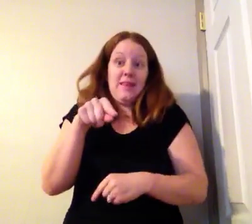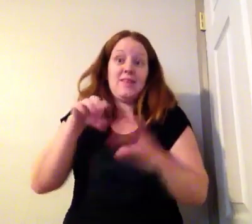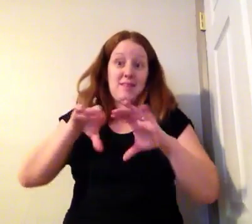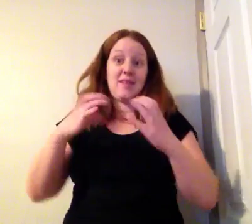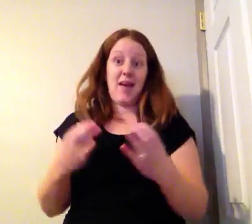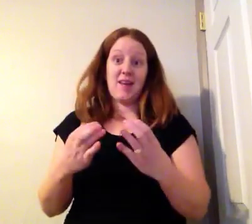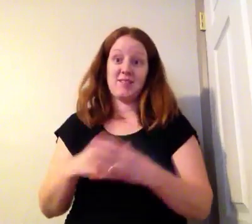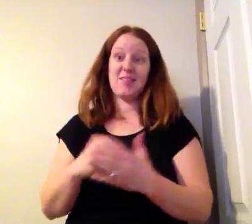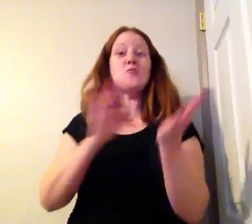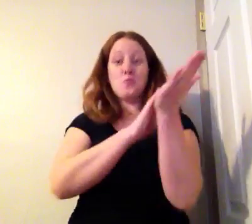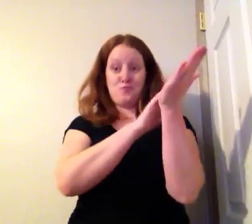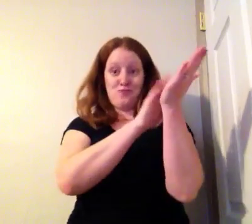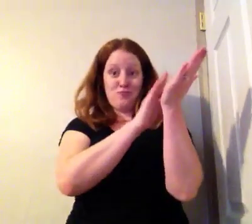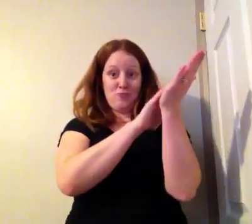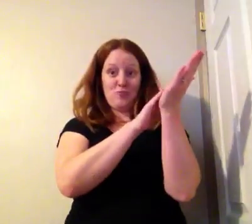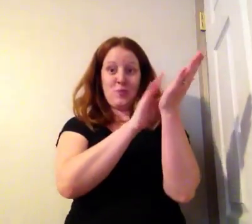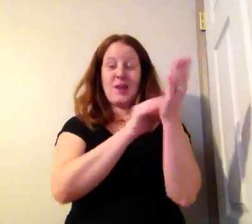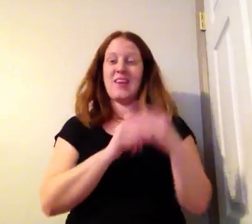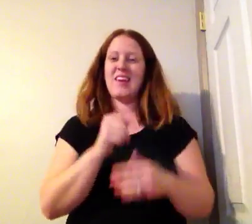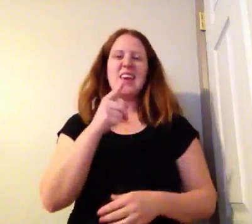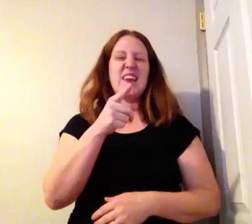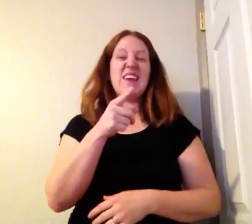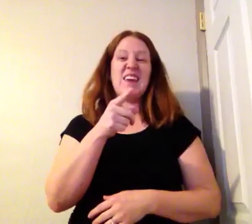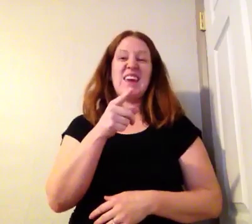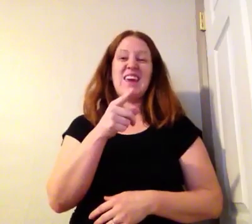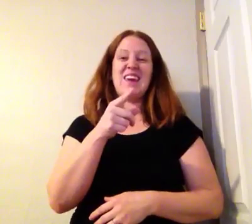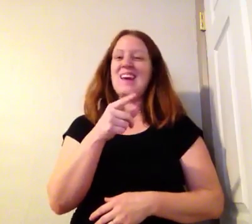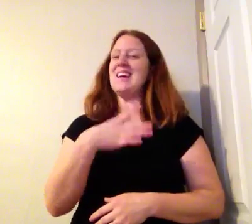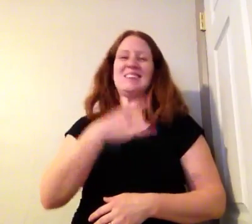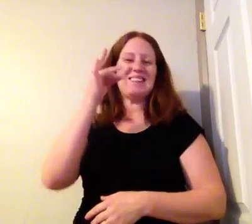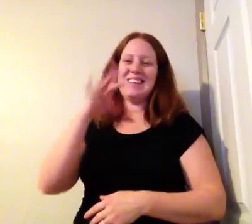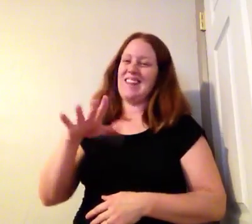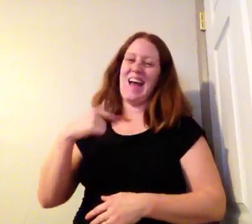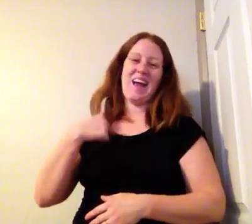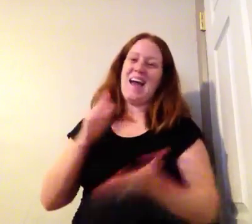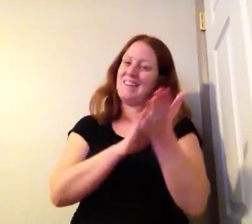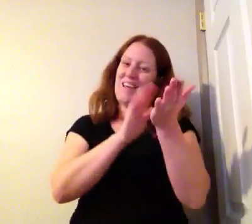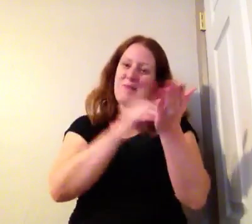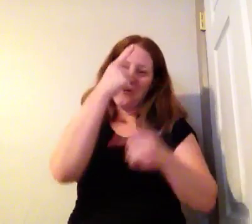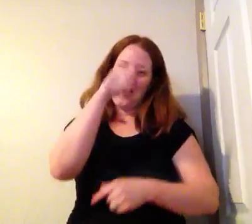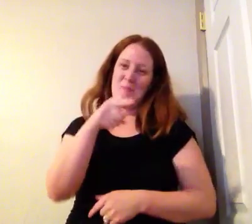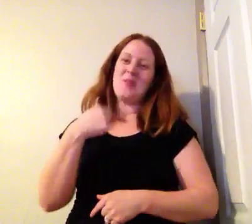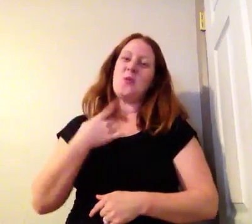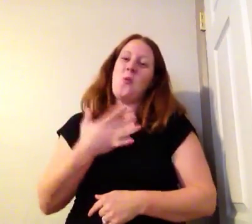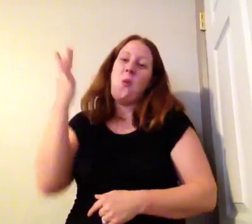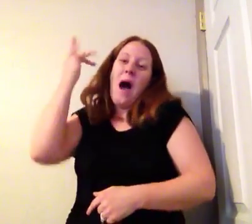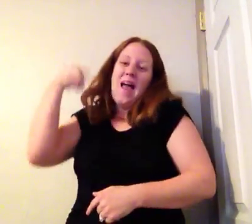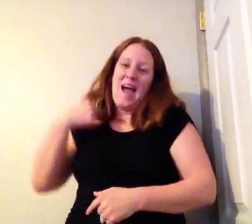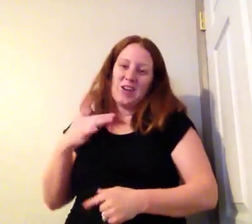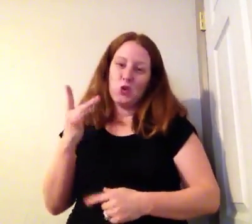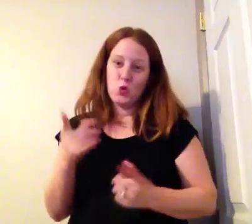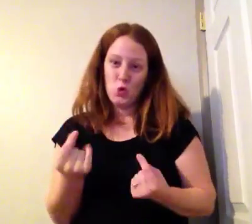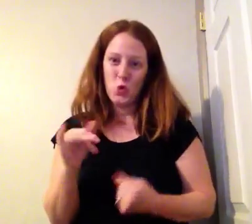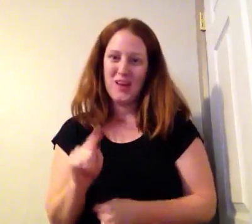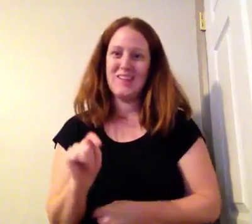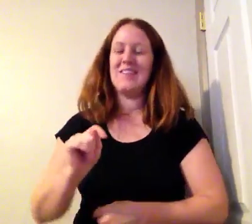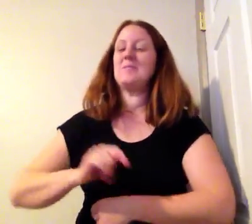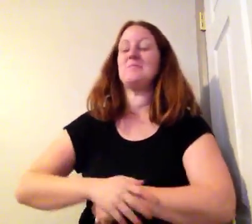He doesn't like it, that's why I do it. Okay. And next to him, not next to him, I'm not pointing with the laser pointer at